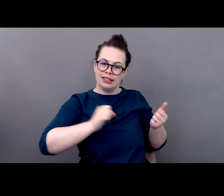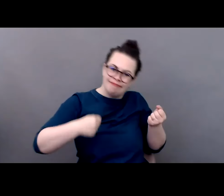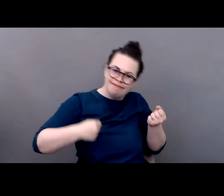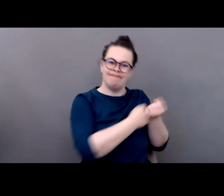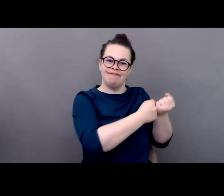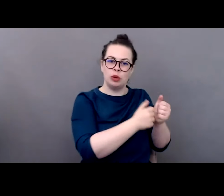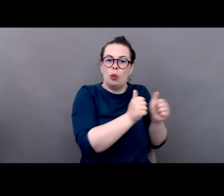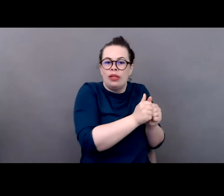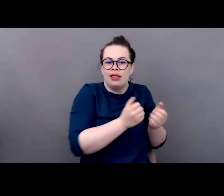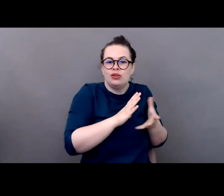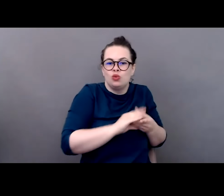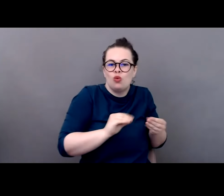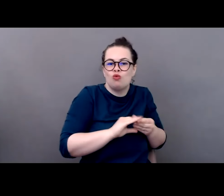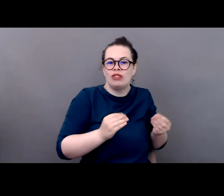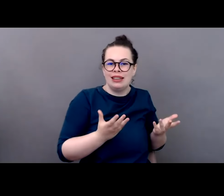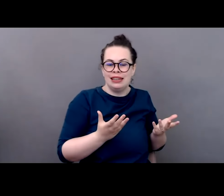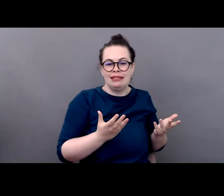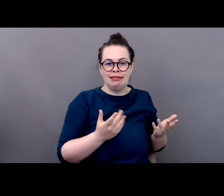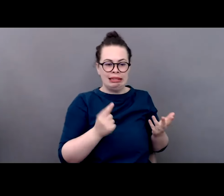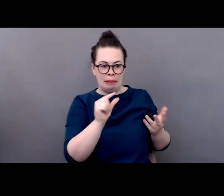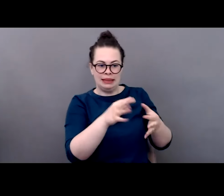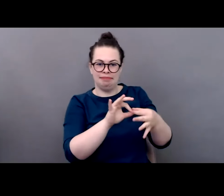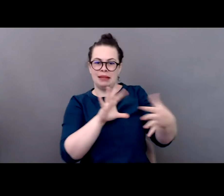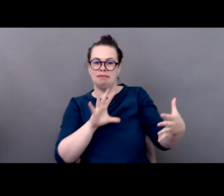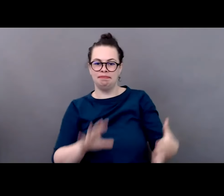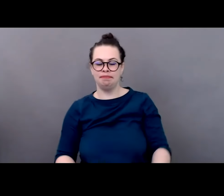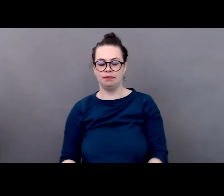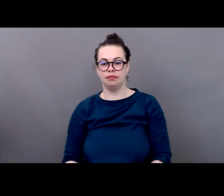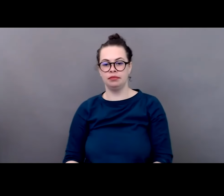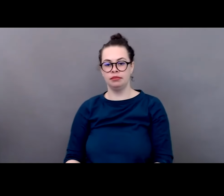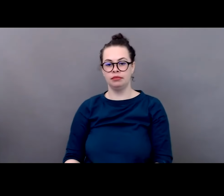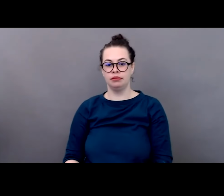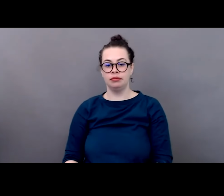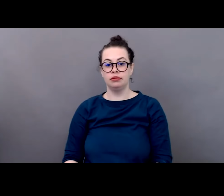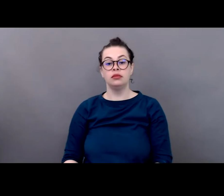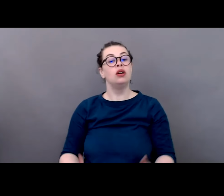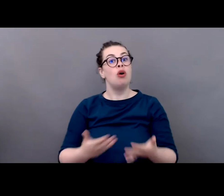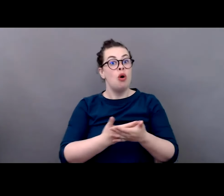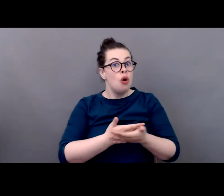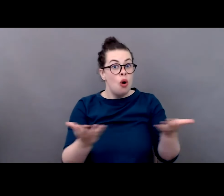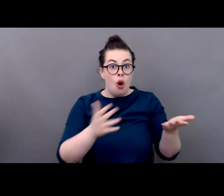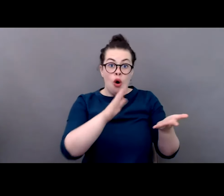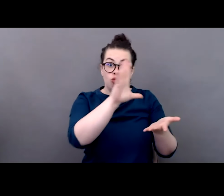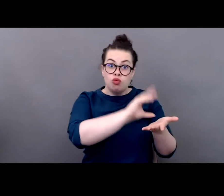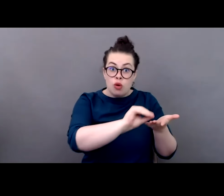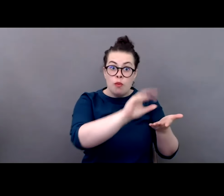of the committee, country rapporteur, but all members of the committee, that all alternative reports are extensively covers